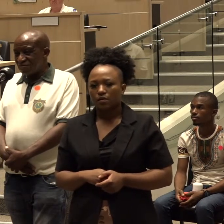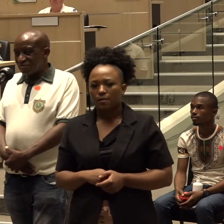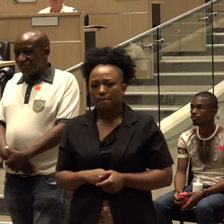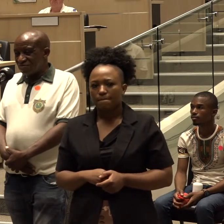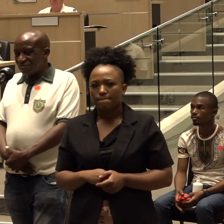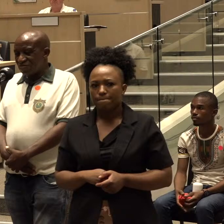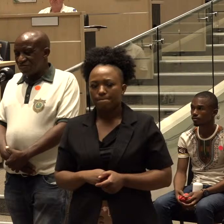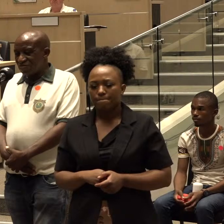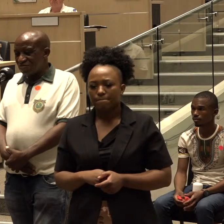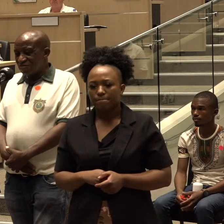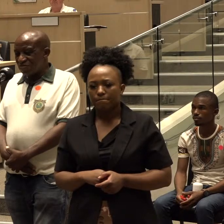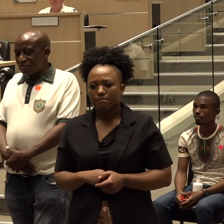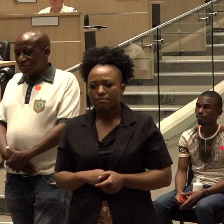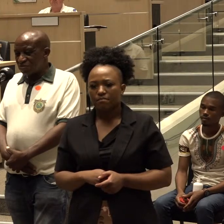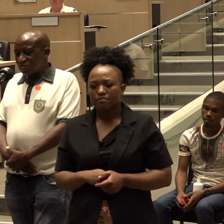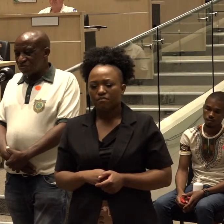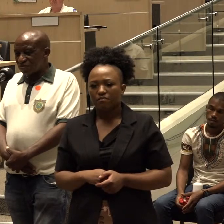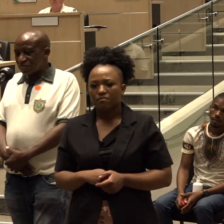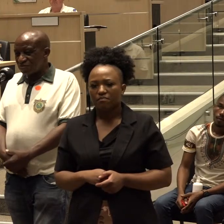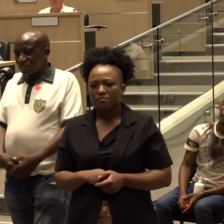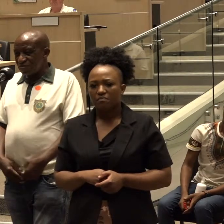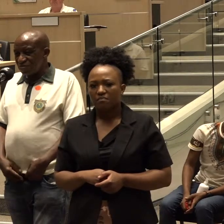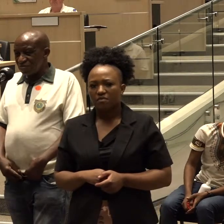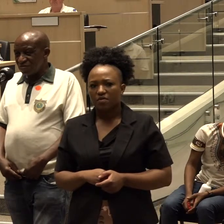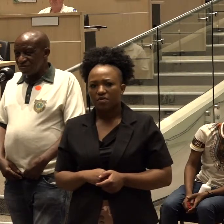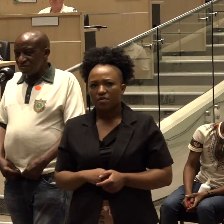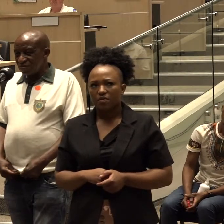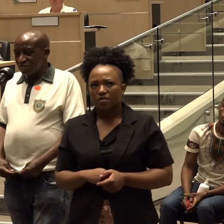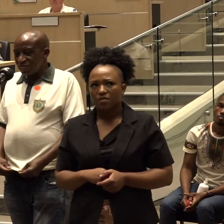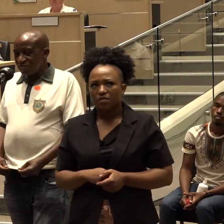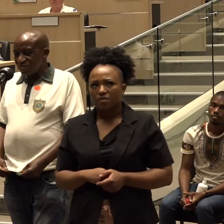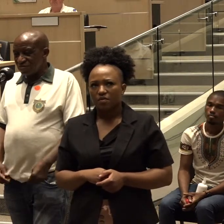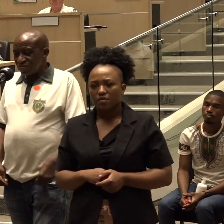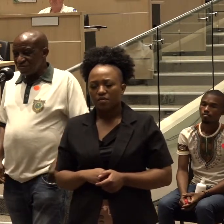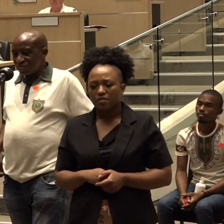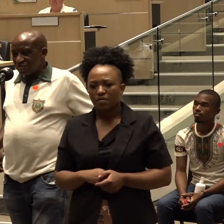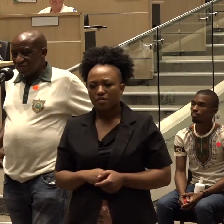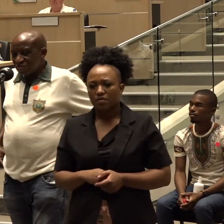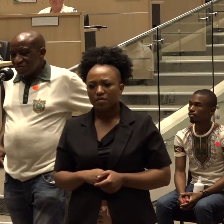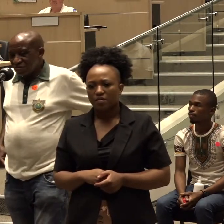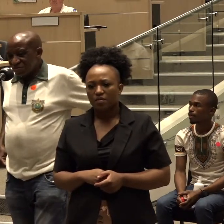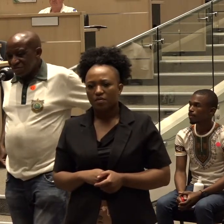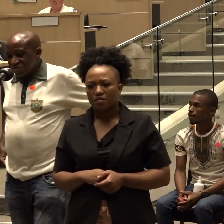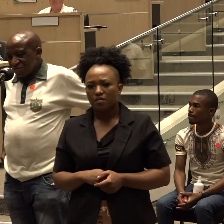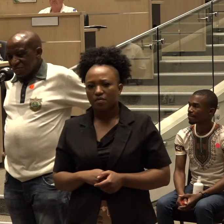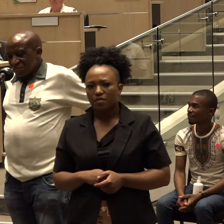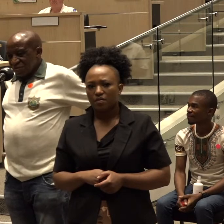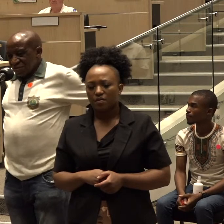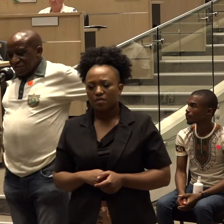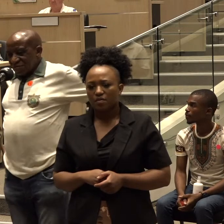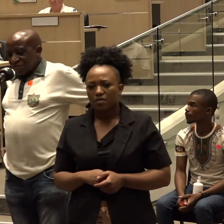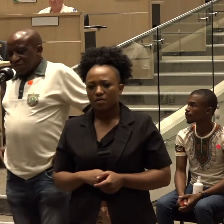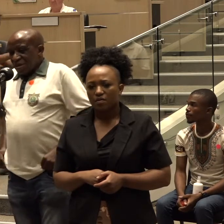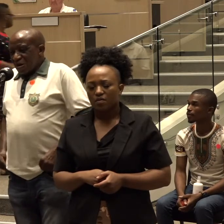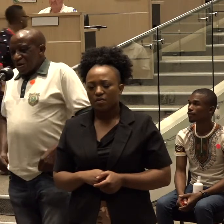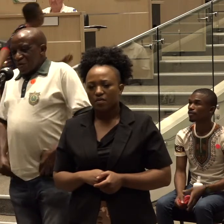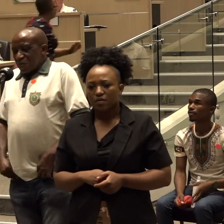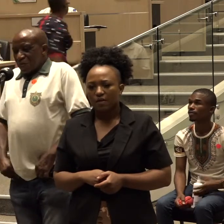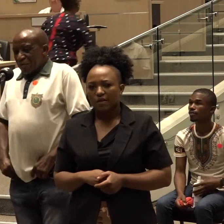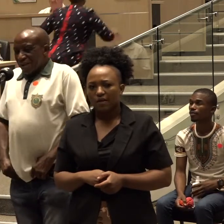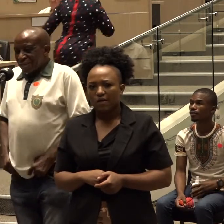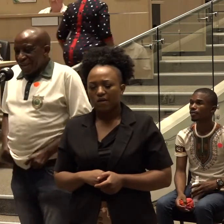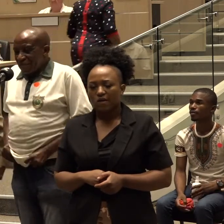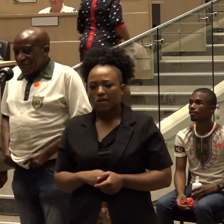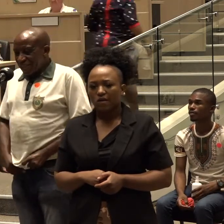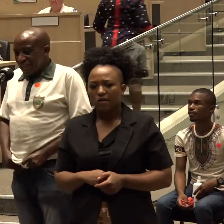that there shouldn't be any suspicion of not being honorable about what they are talking about